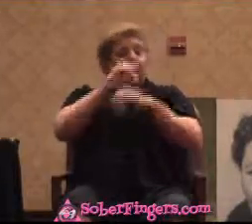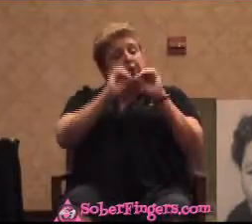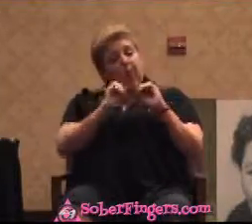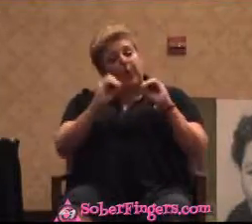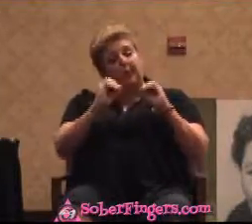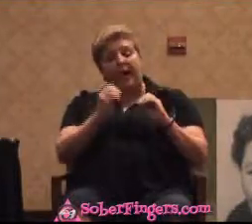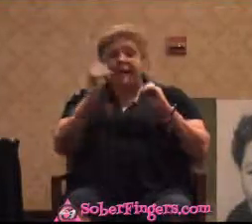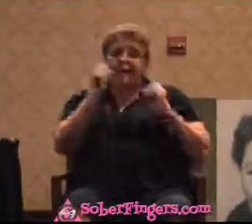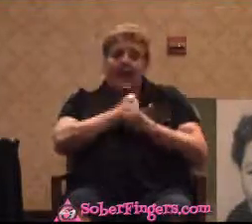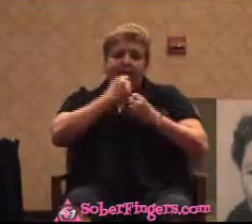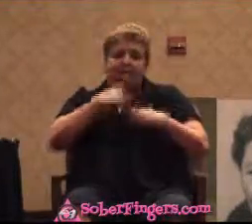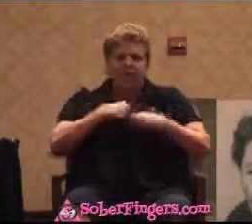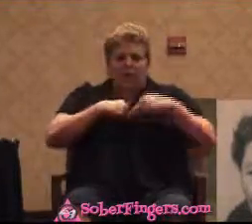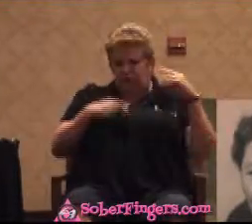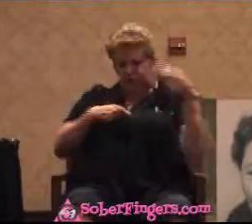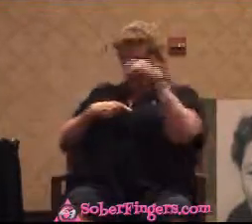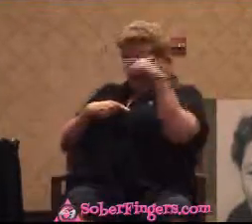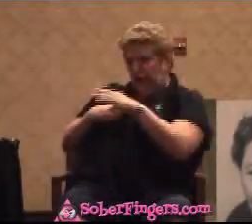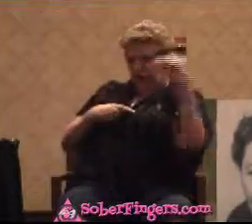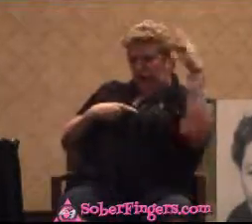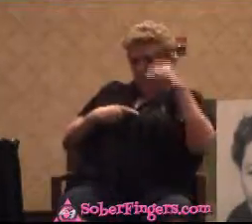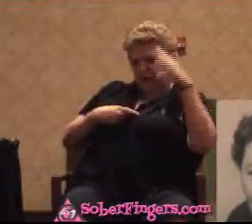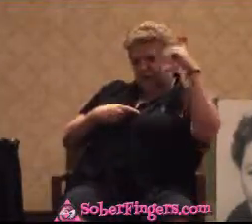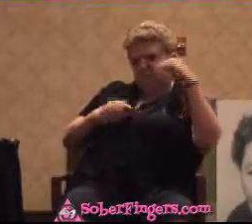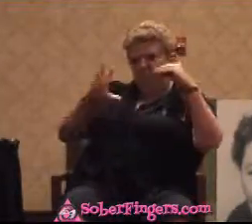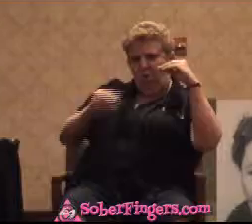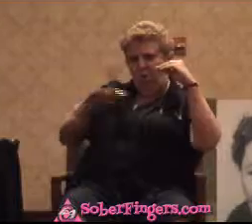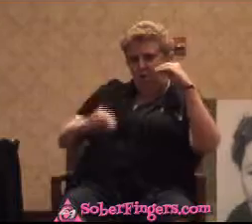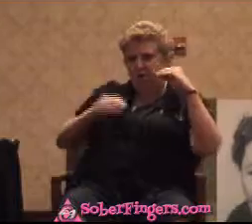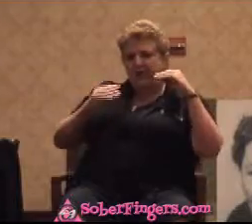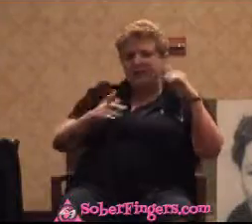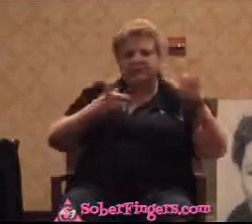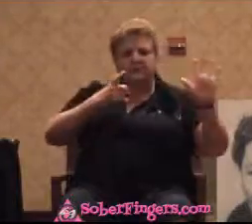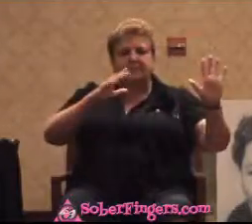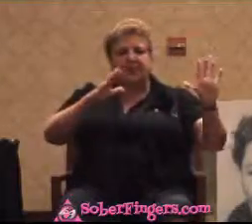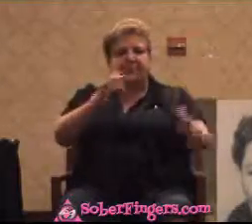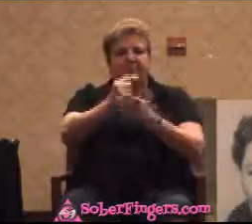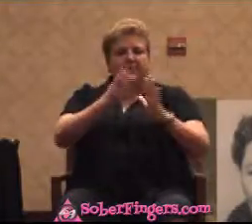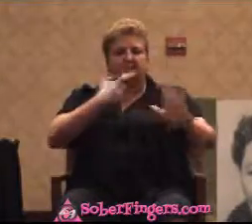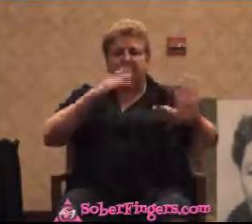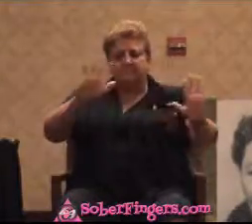She's just a poor girl from... She goes, I'll be right back.